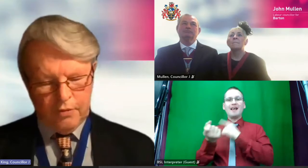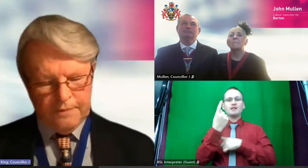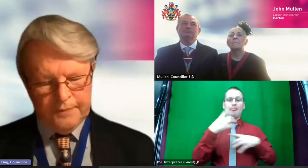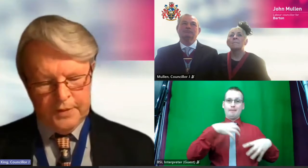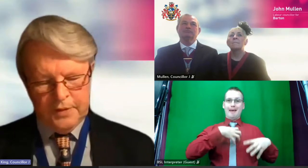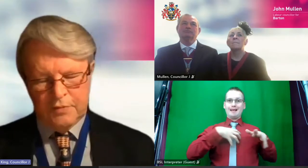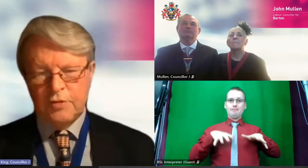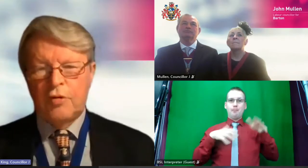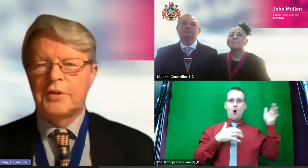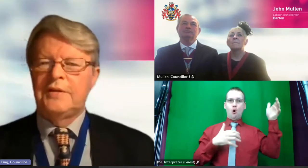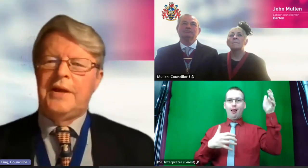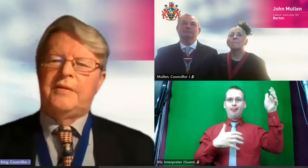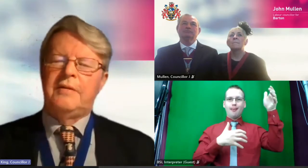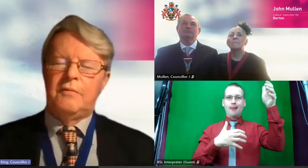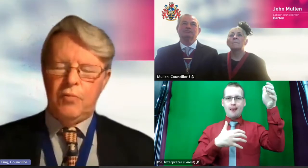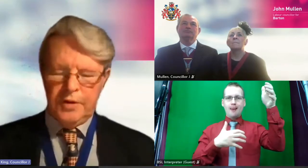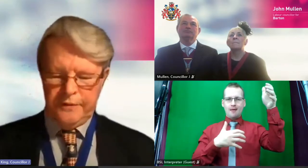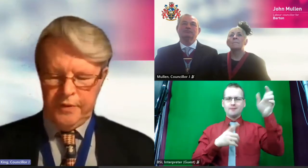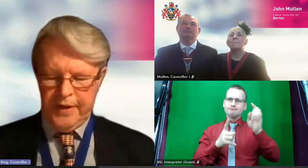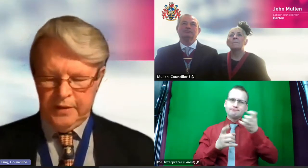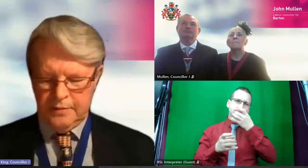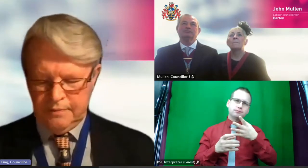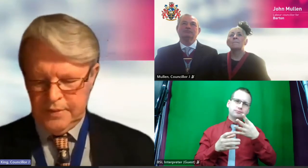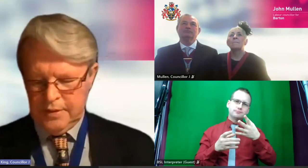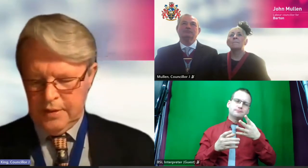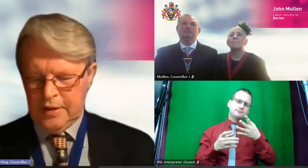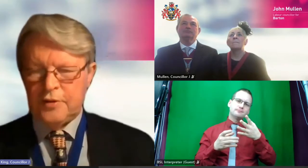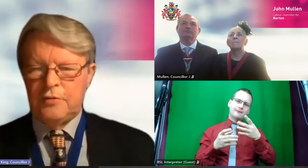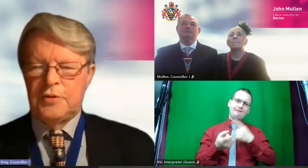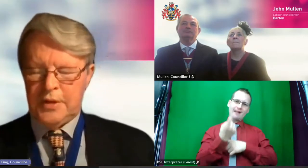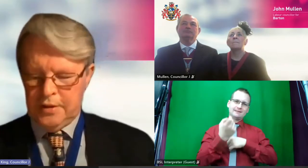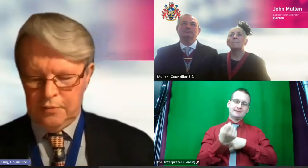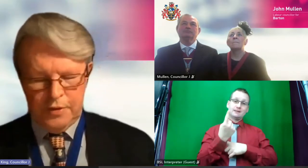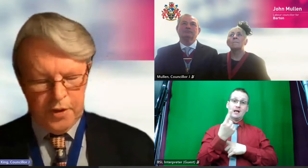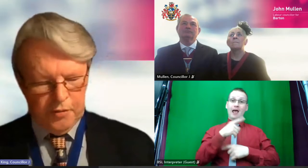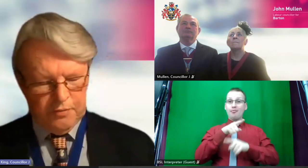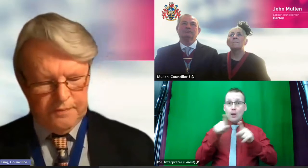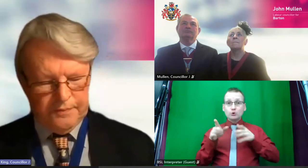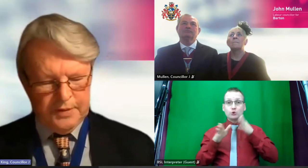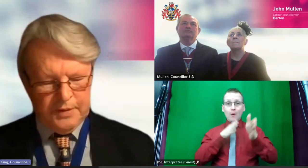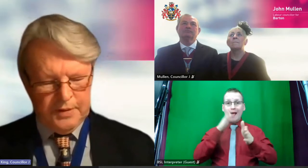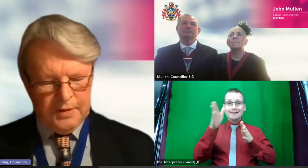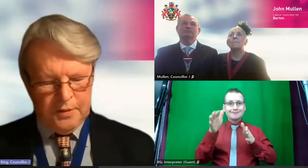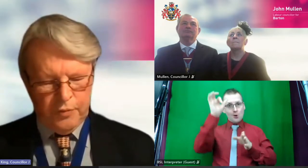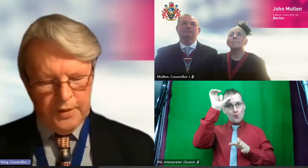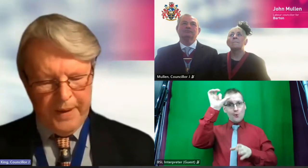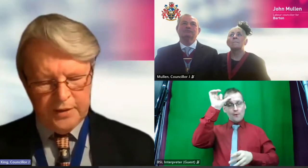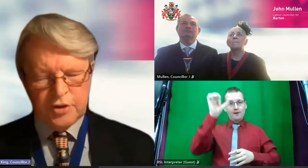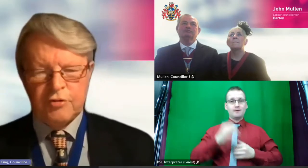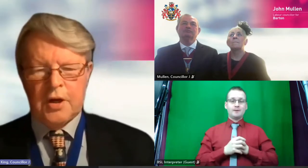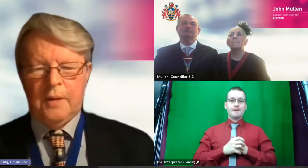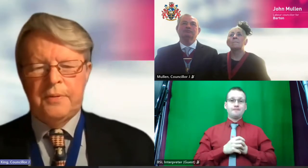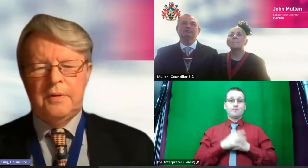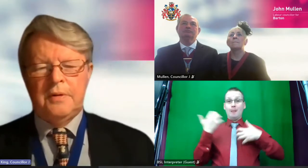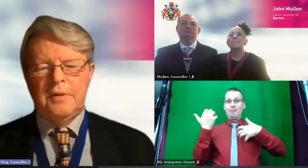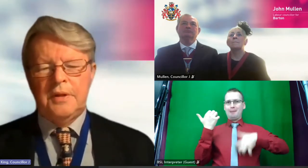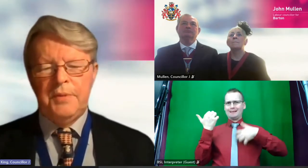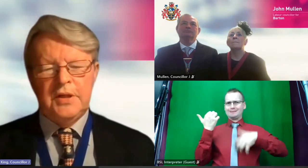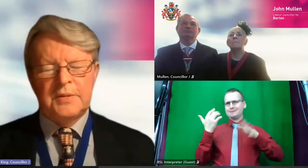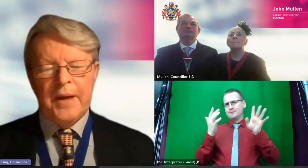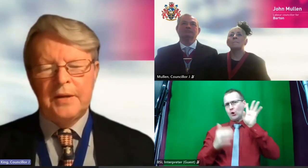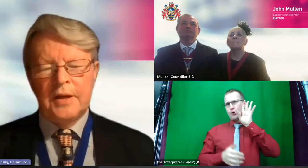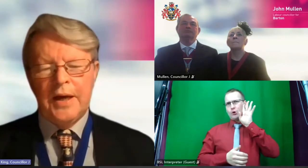Ball. It was an all-together wonderful event, as those who attended will know. When the band struck up,